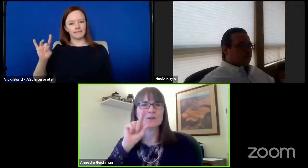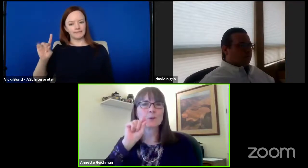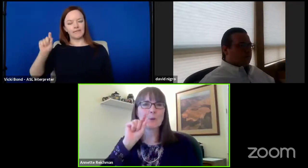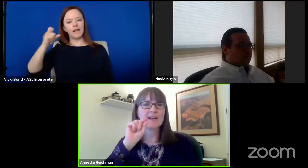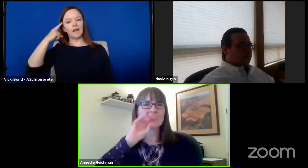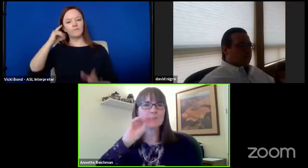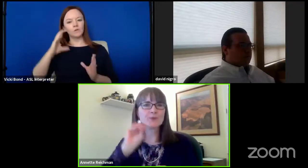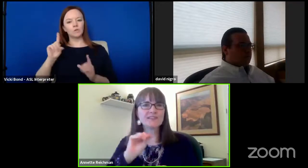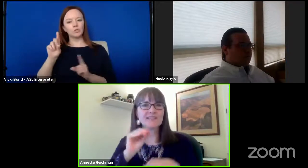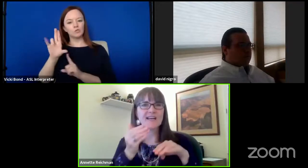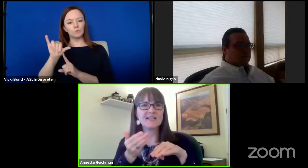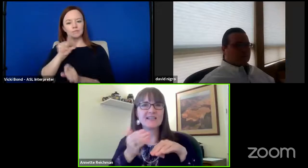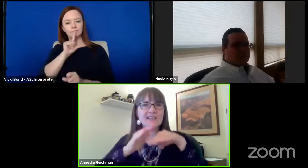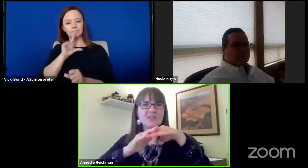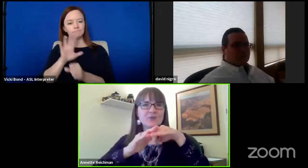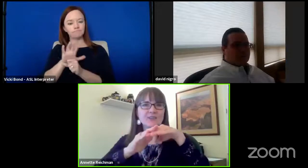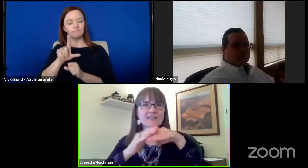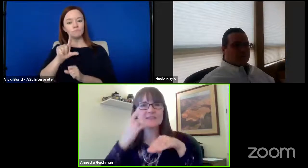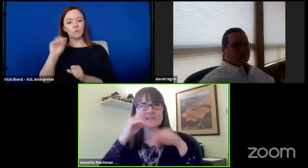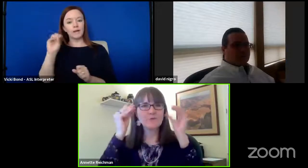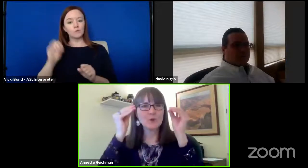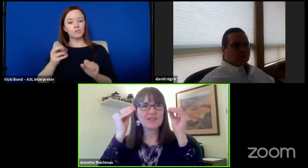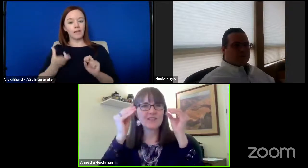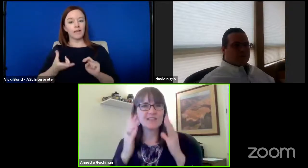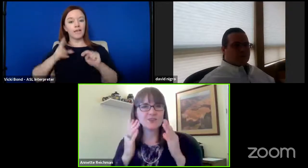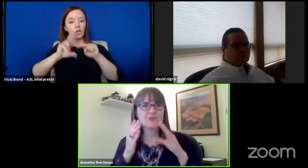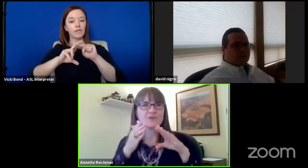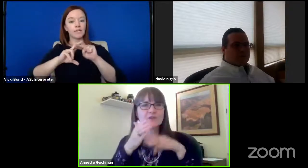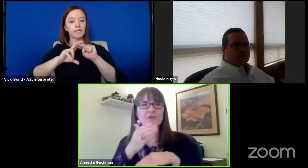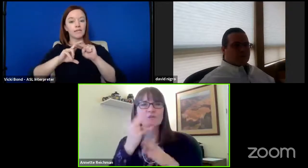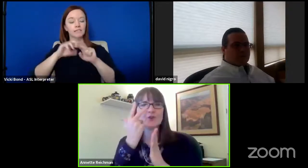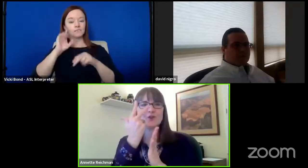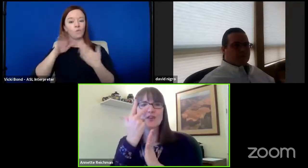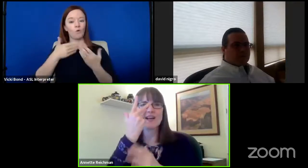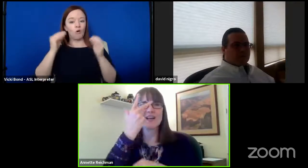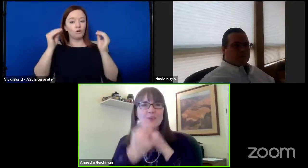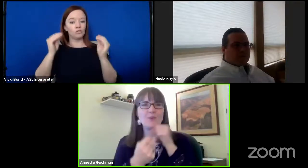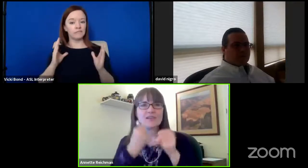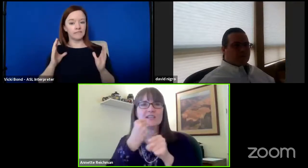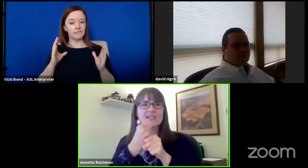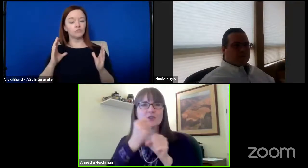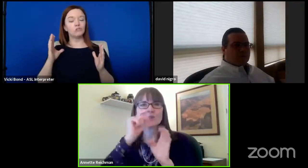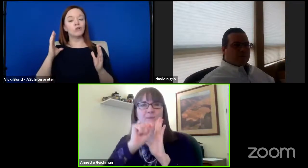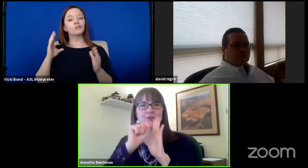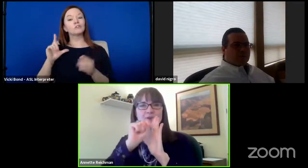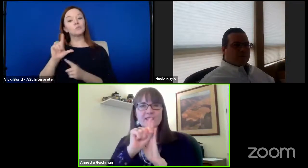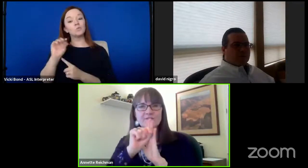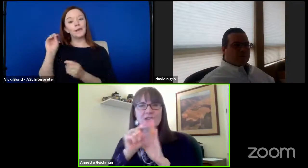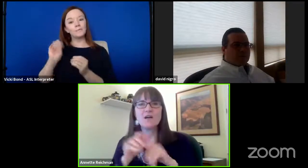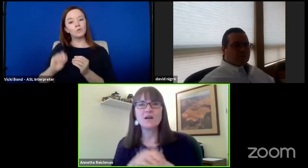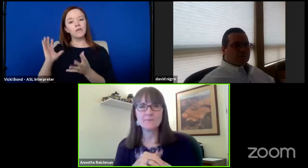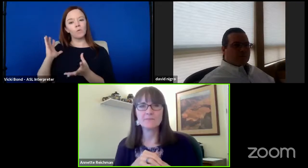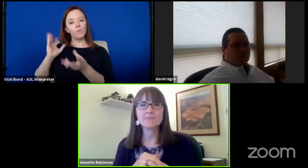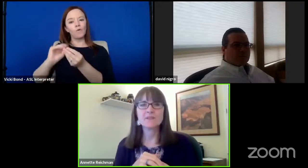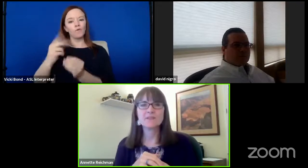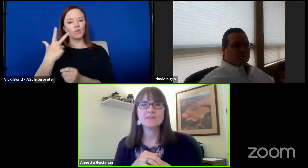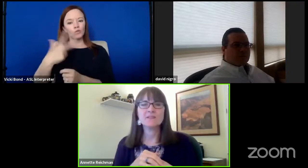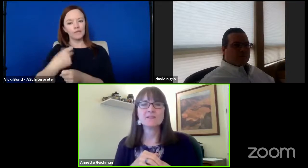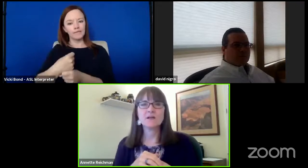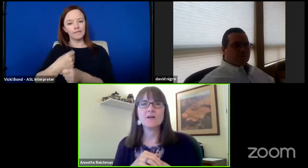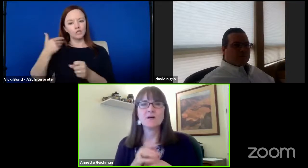to 20% increases for teachers over a 3-year period of